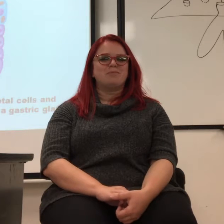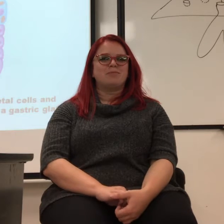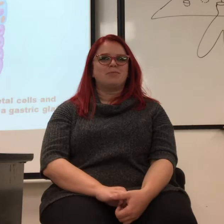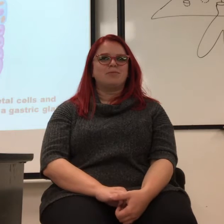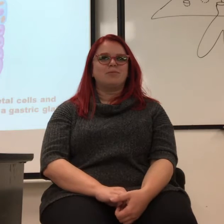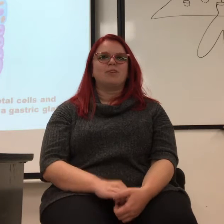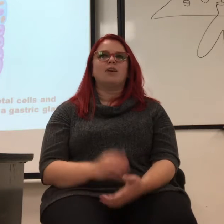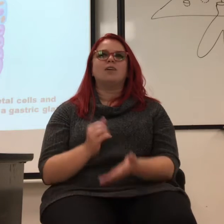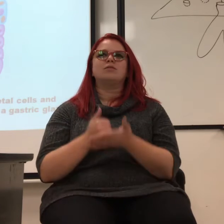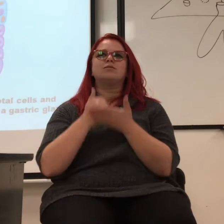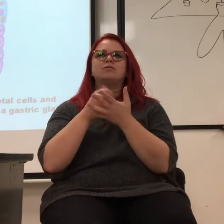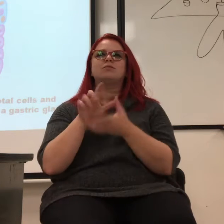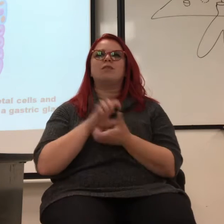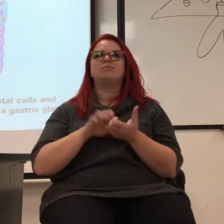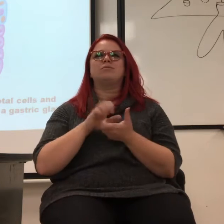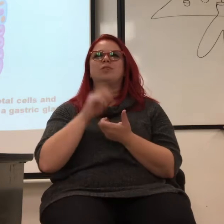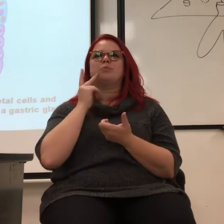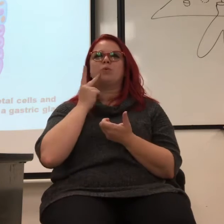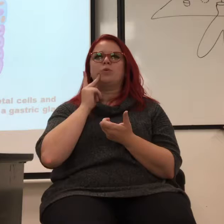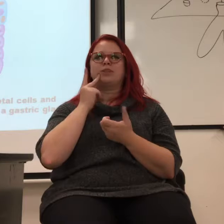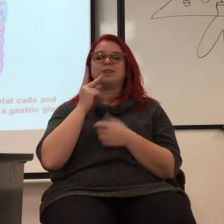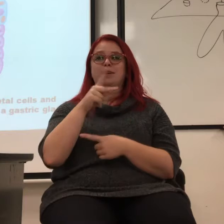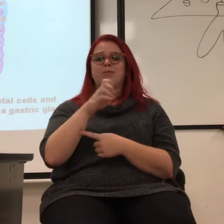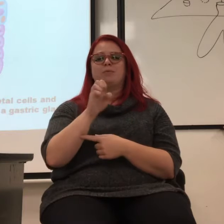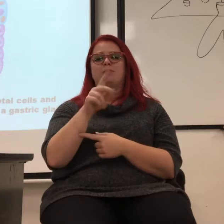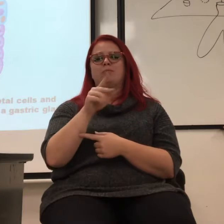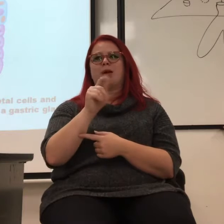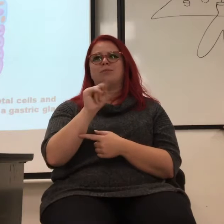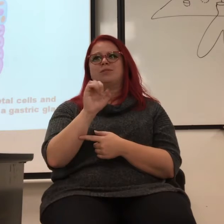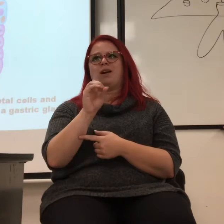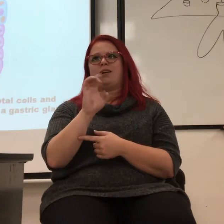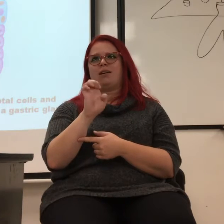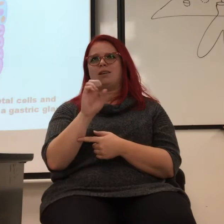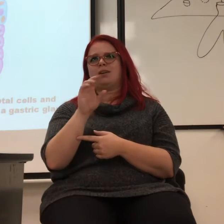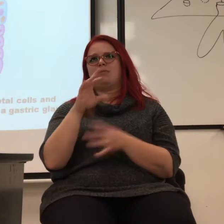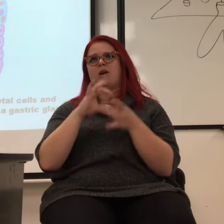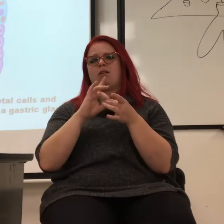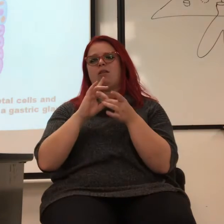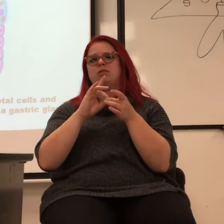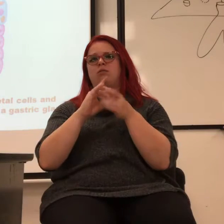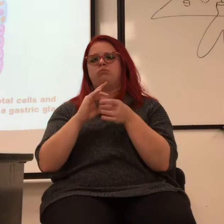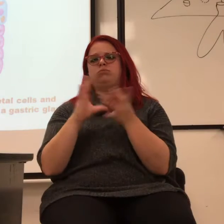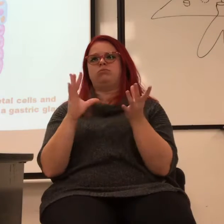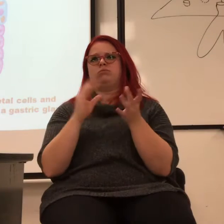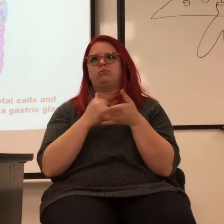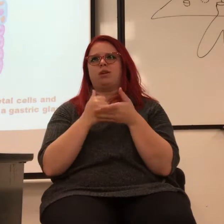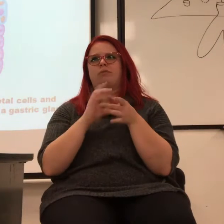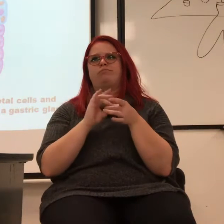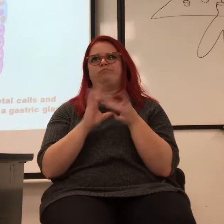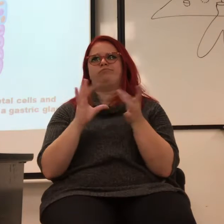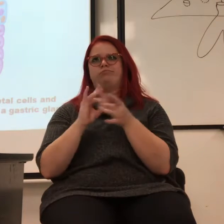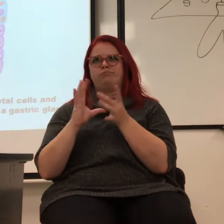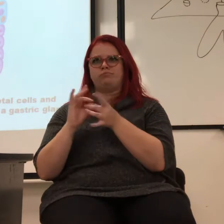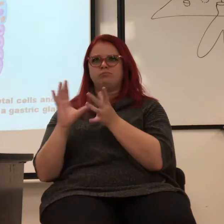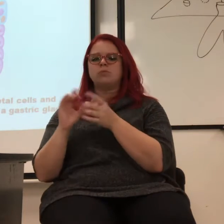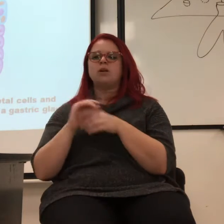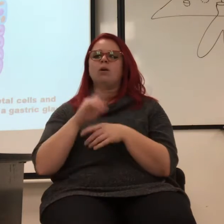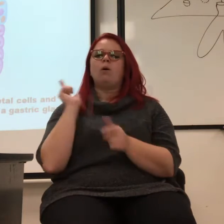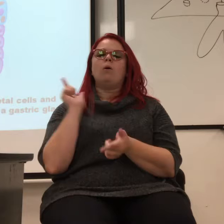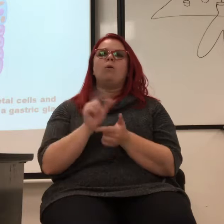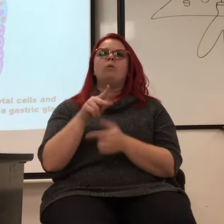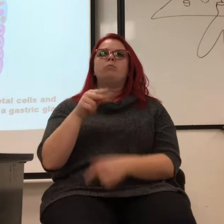They help digest proteins. They break peptide bonds. Now, in low pH, when the stomach is at